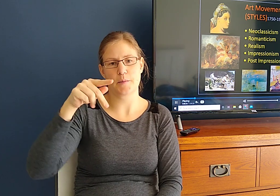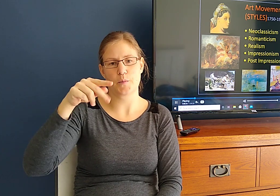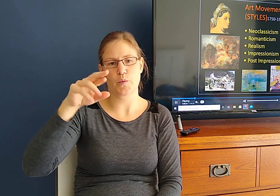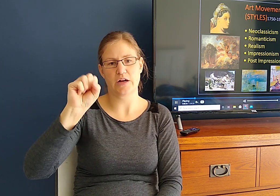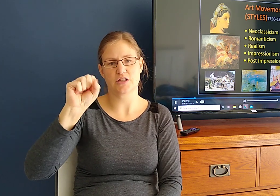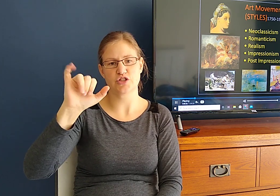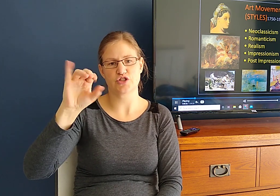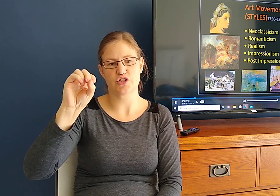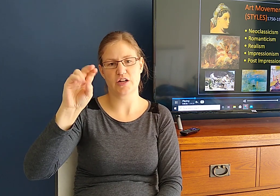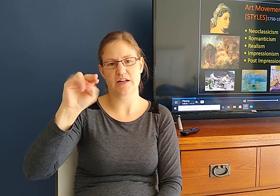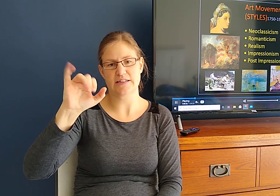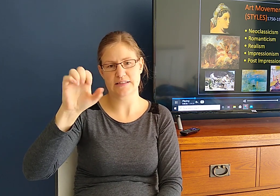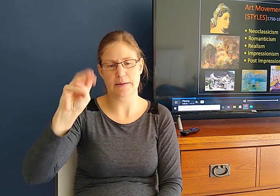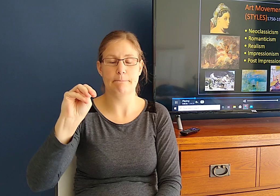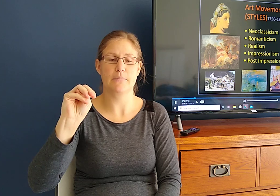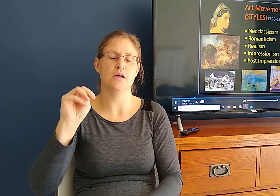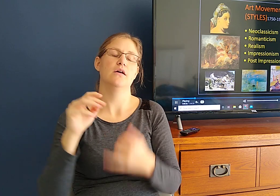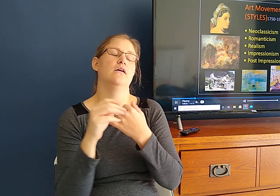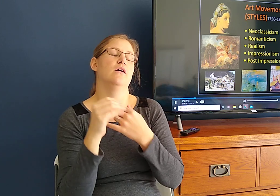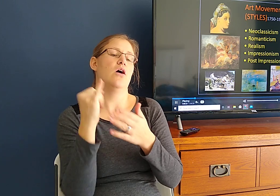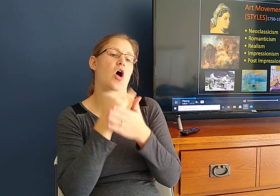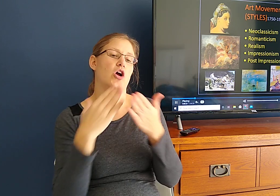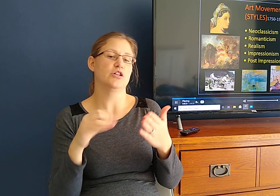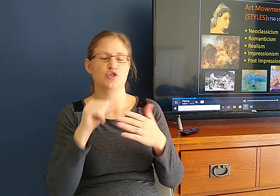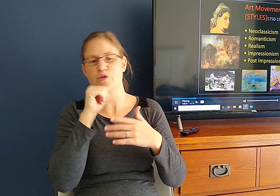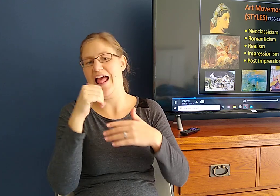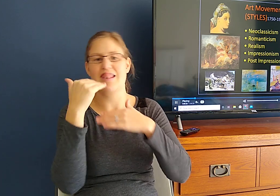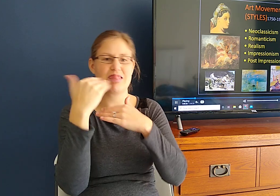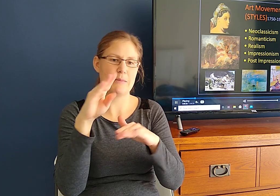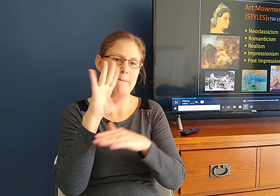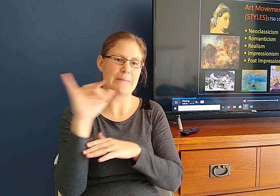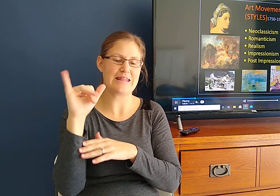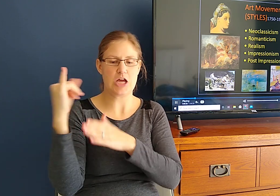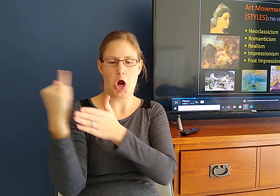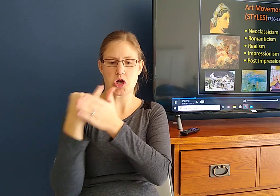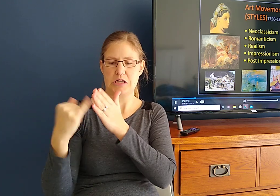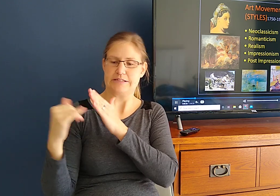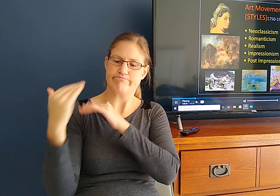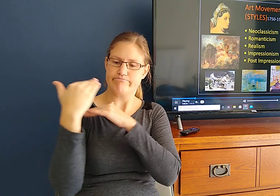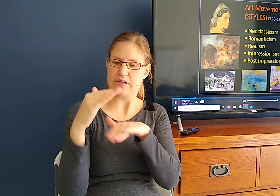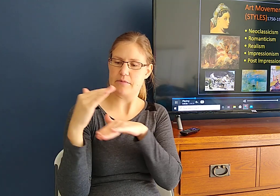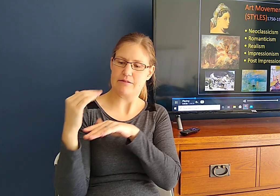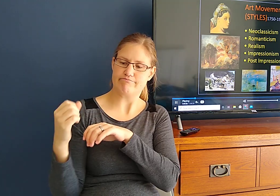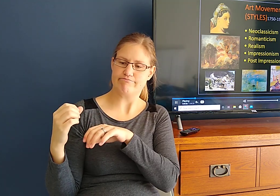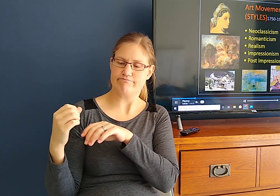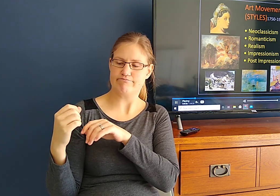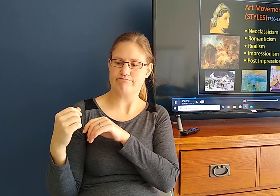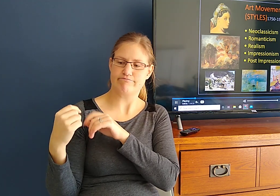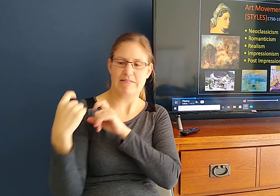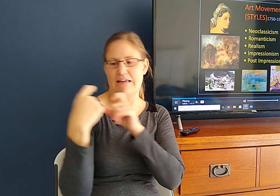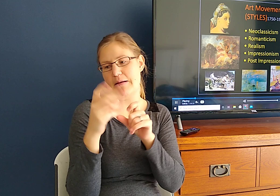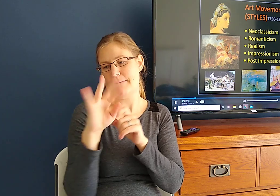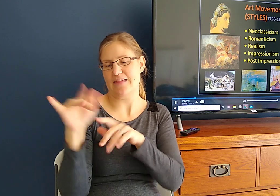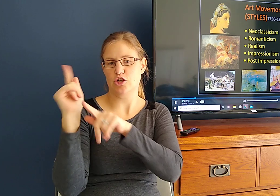freed from the artistic constraints imposed by their traditional patrons of the upper